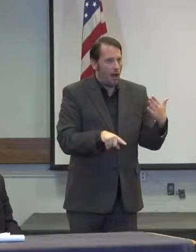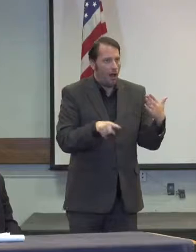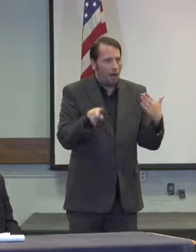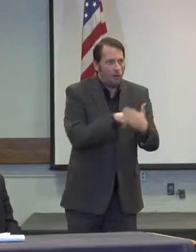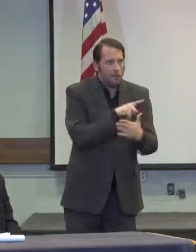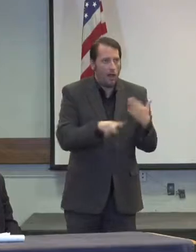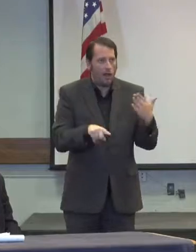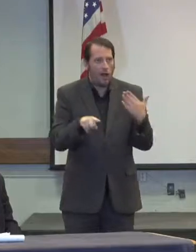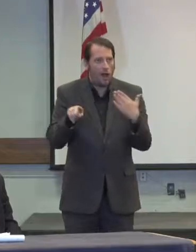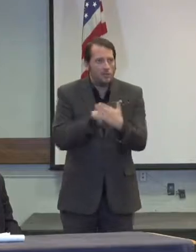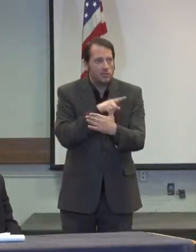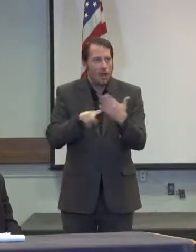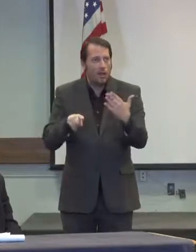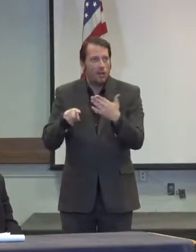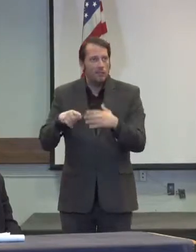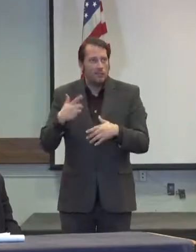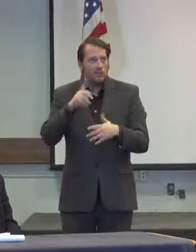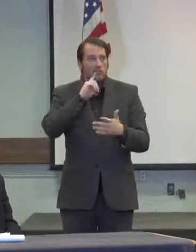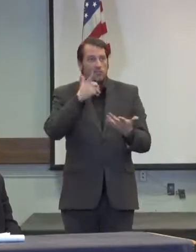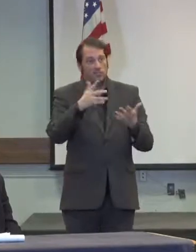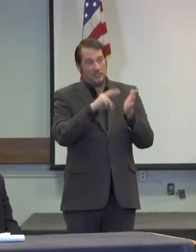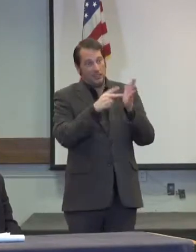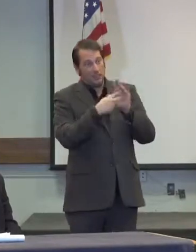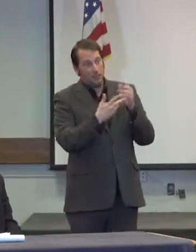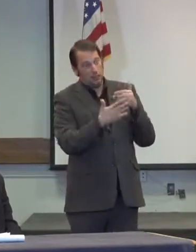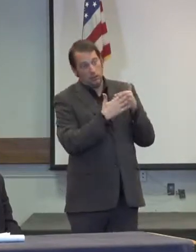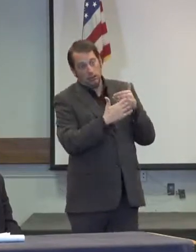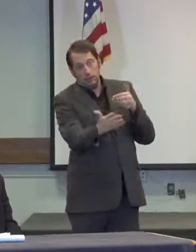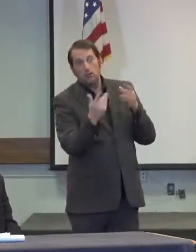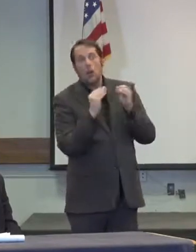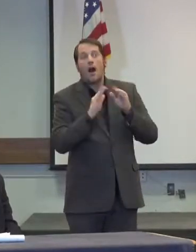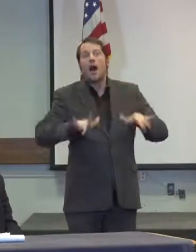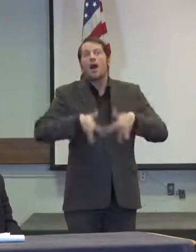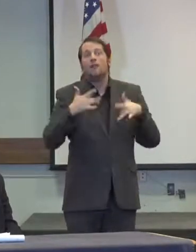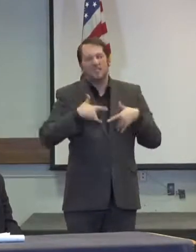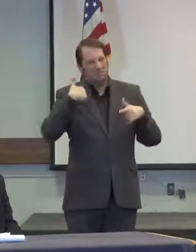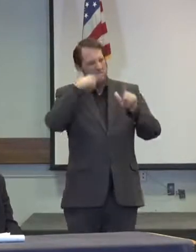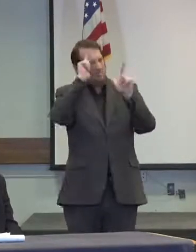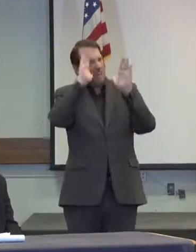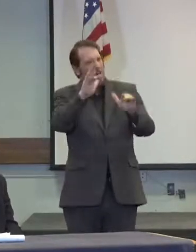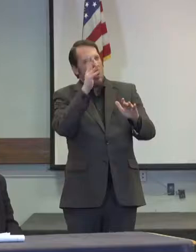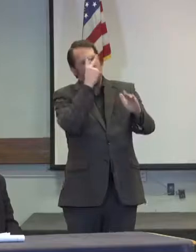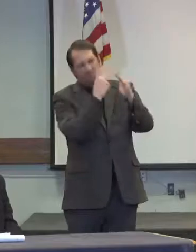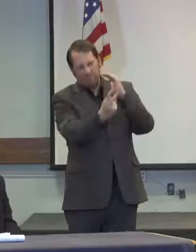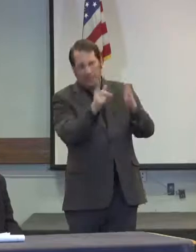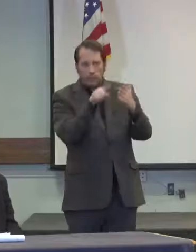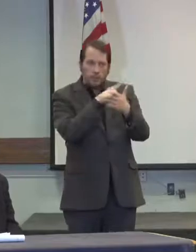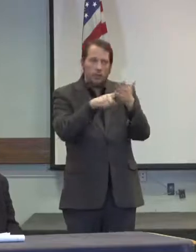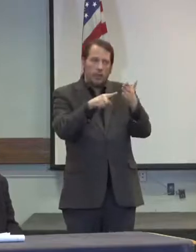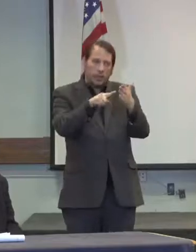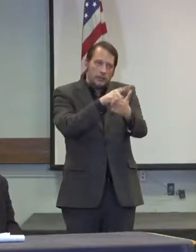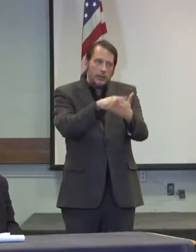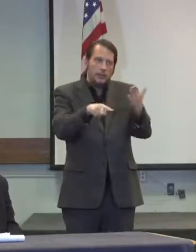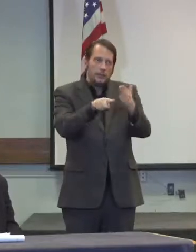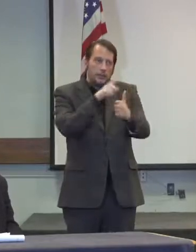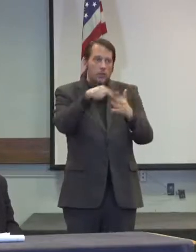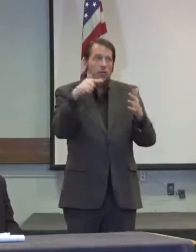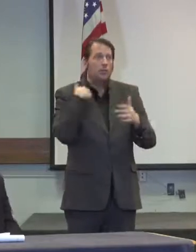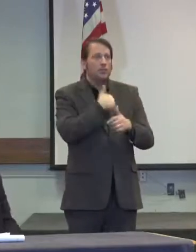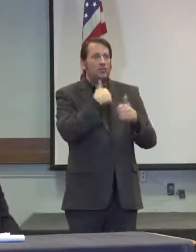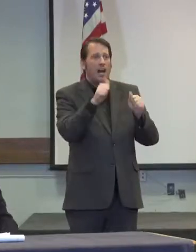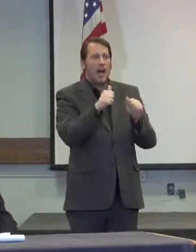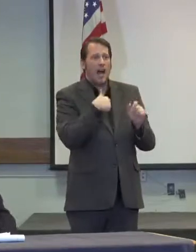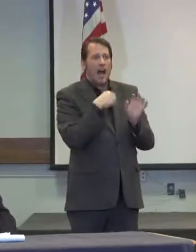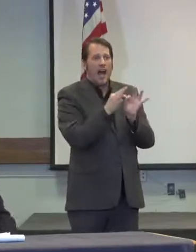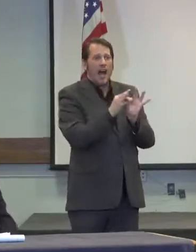continue. They're hard to reschedule, because if you schedule a venue, you know, somebody else might have a date that you want 3 or 4 months